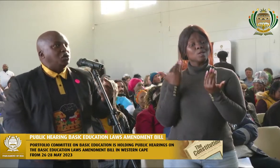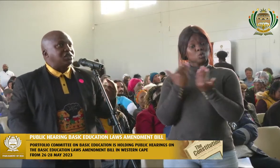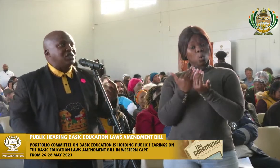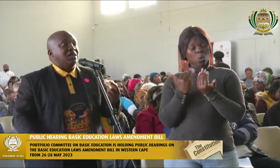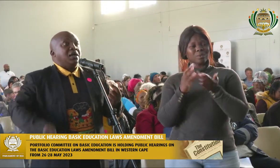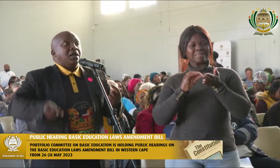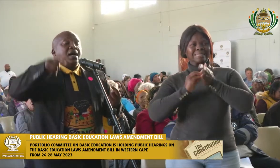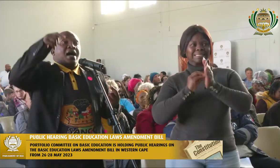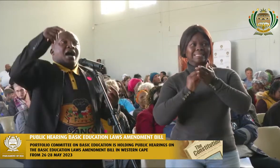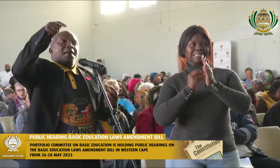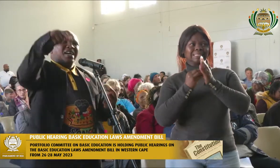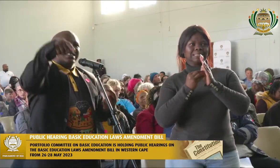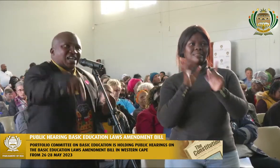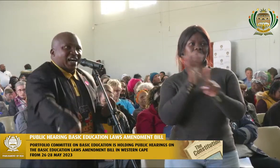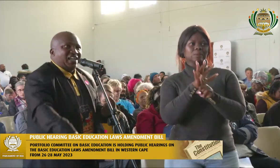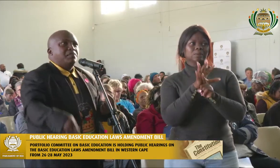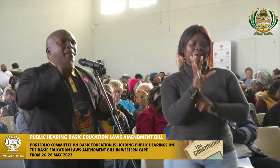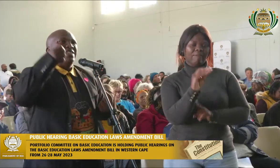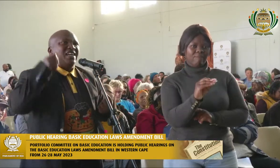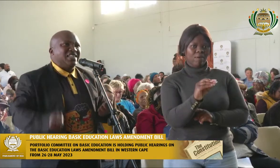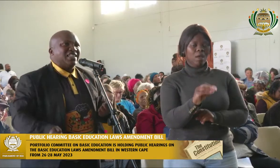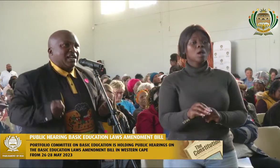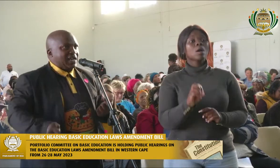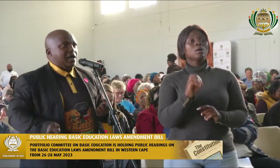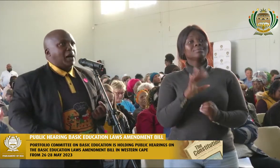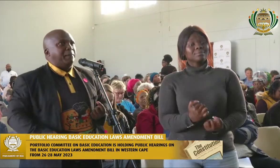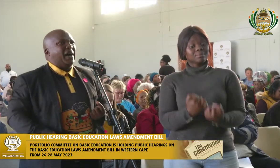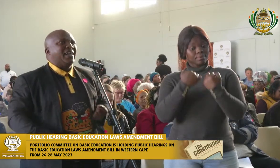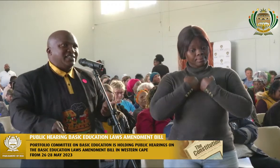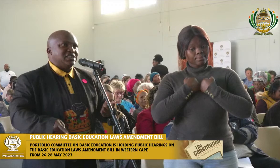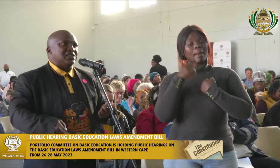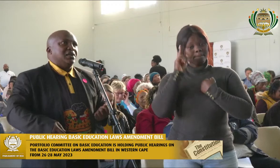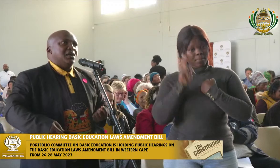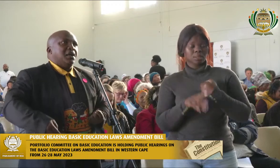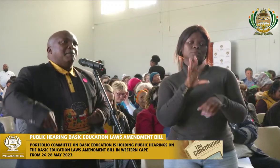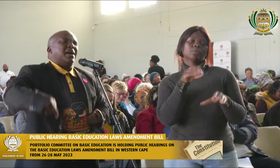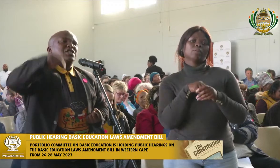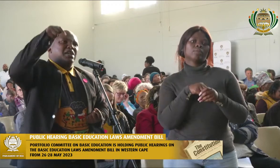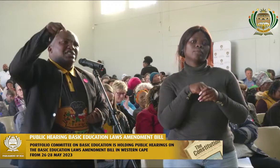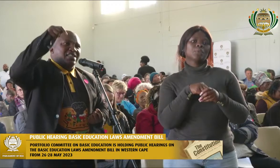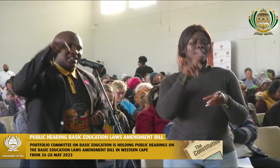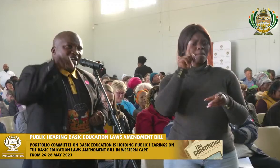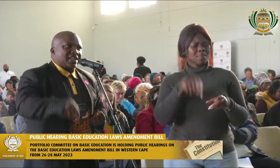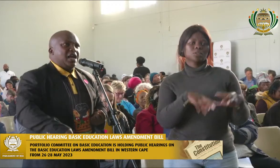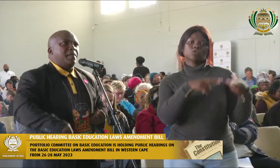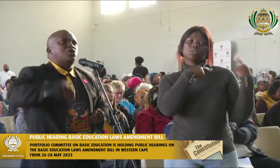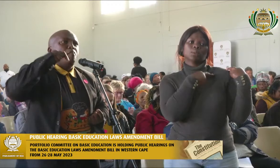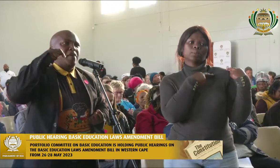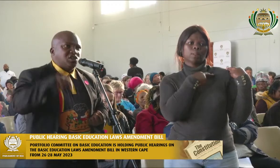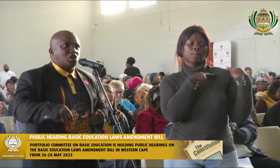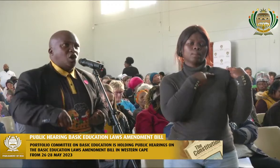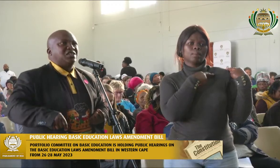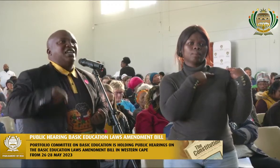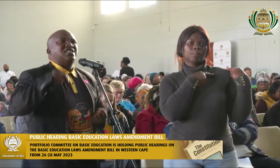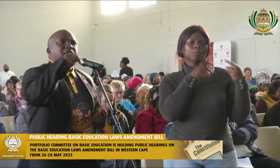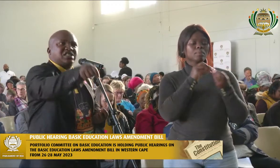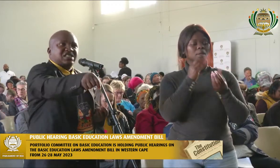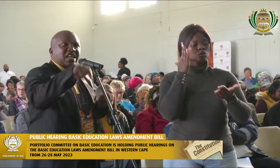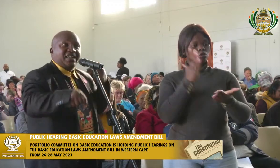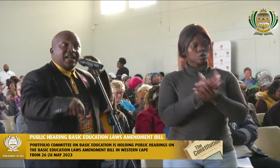our schools. Abazali mabathathe inxaxheba, parents mazithathe inxaxheba to make